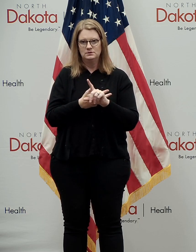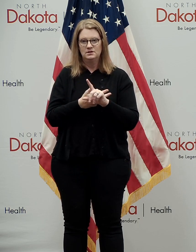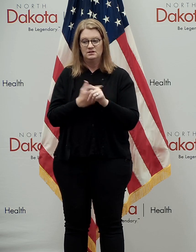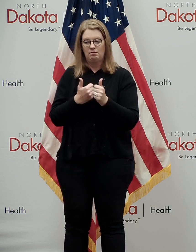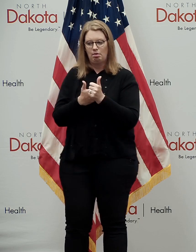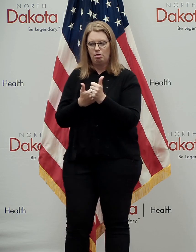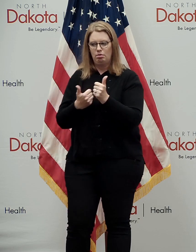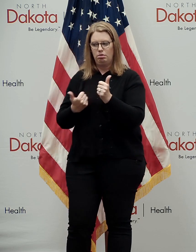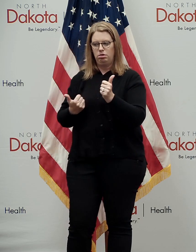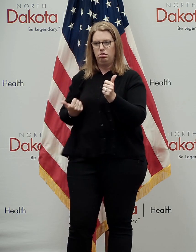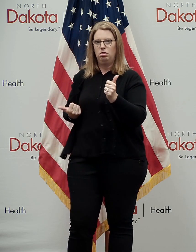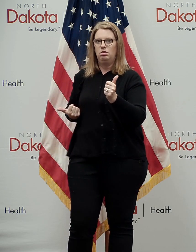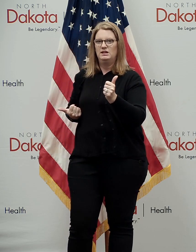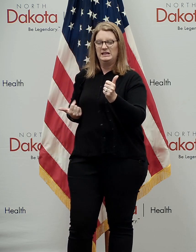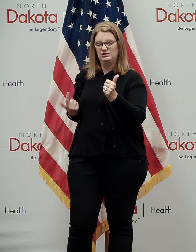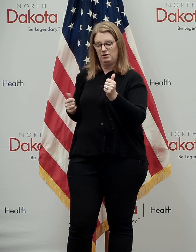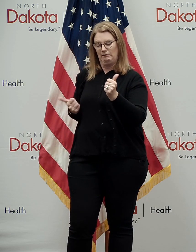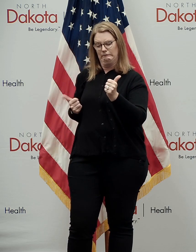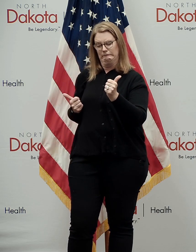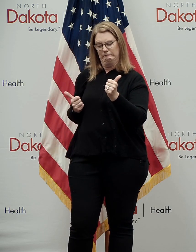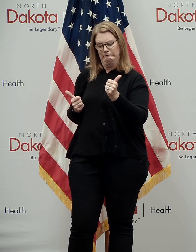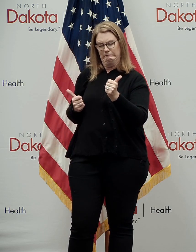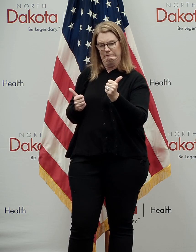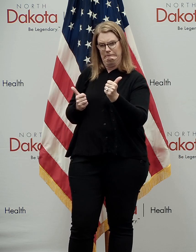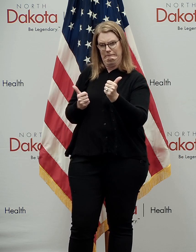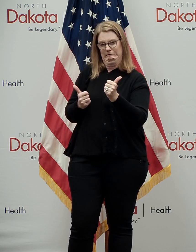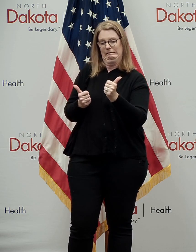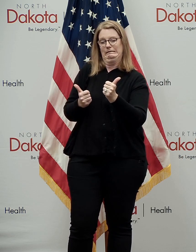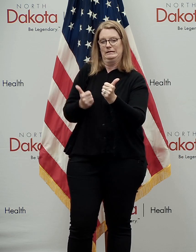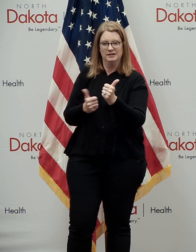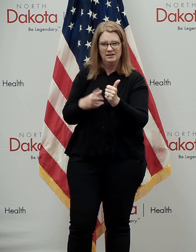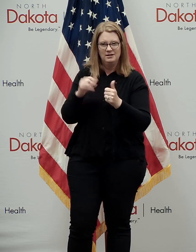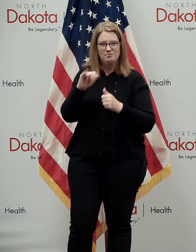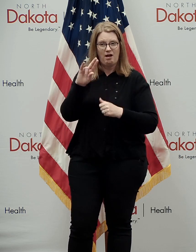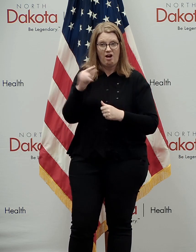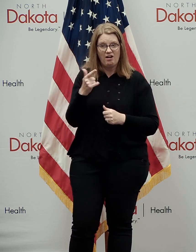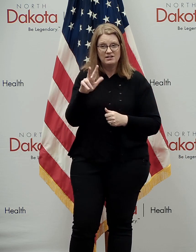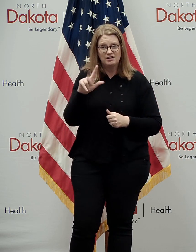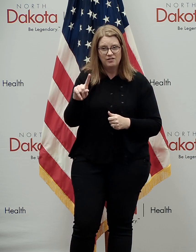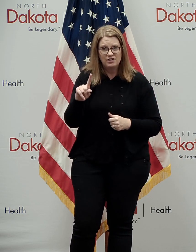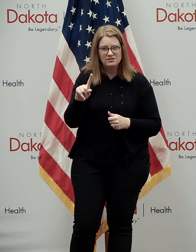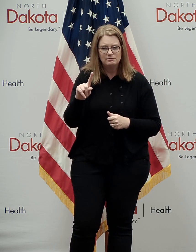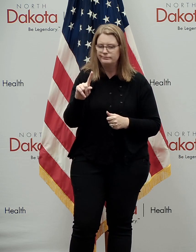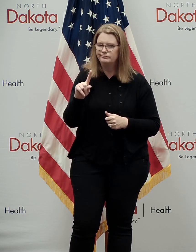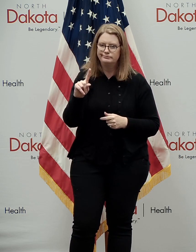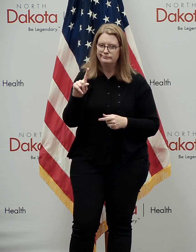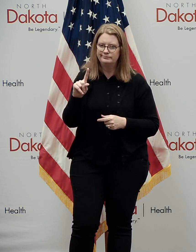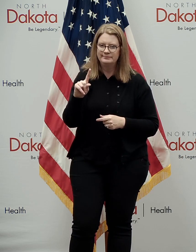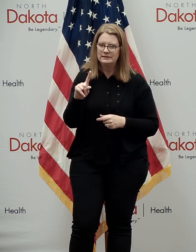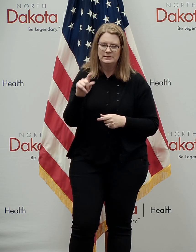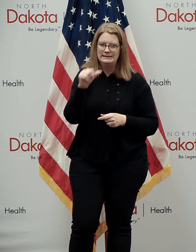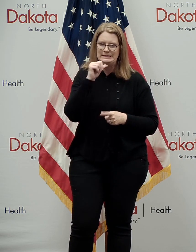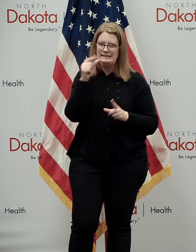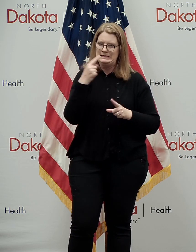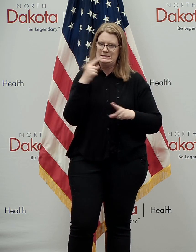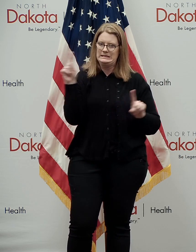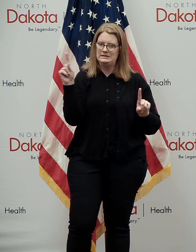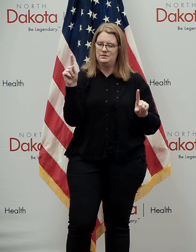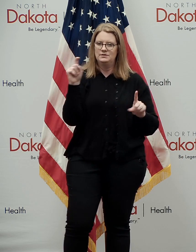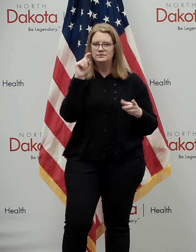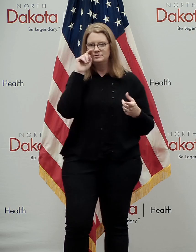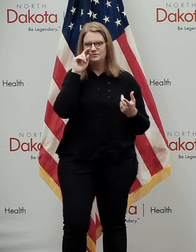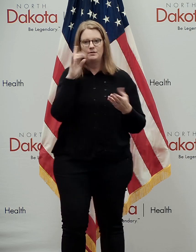backlog that came up. Trying to get all of that cleared by August 31st is not going to work from a